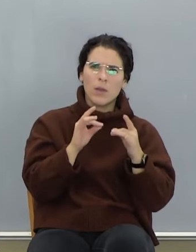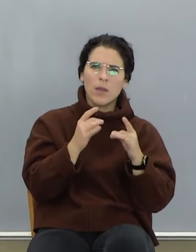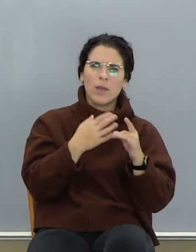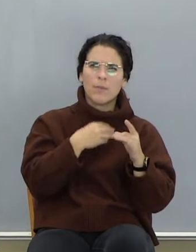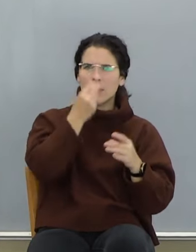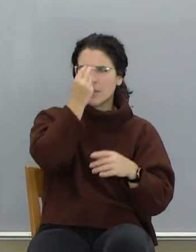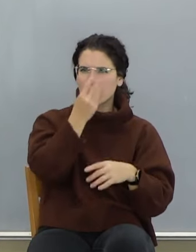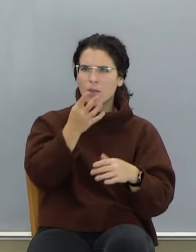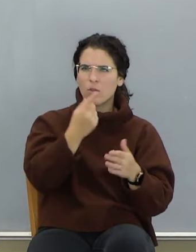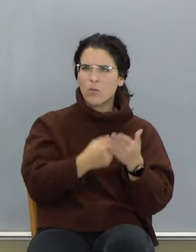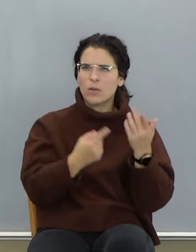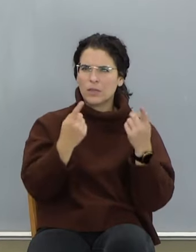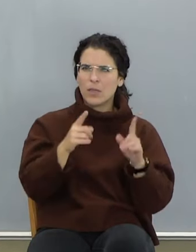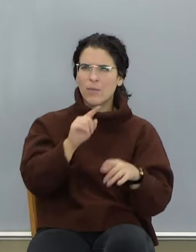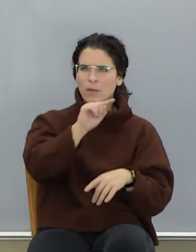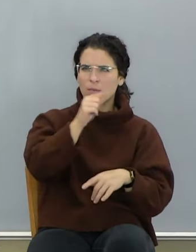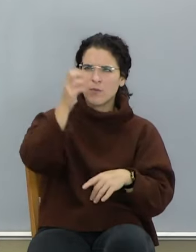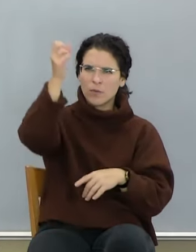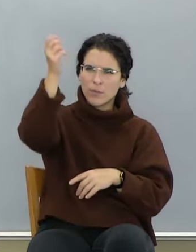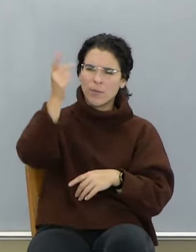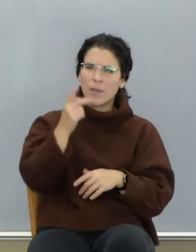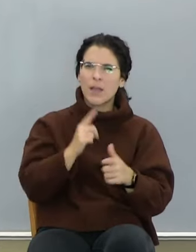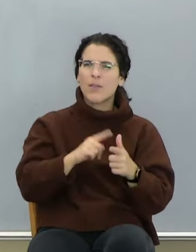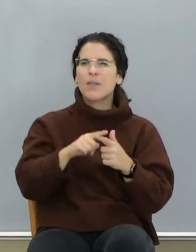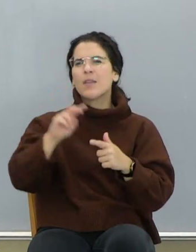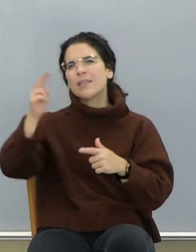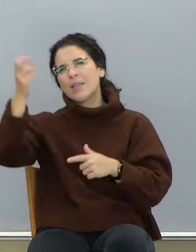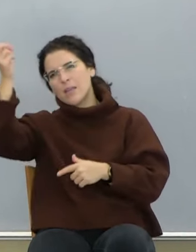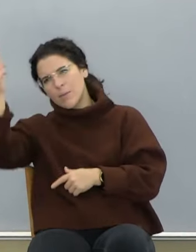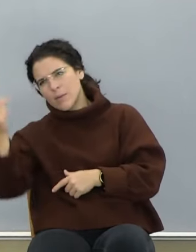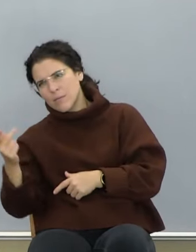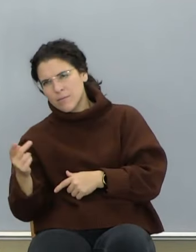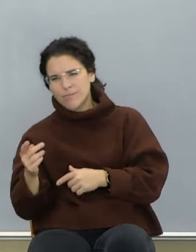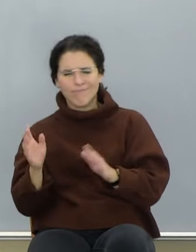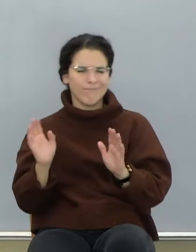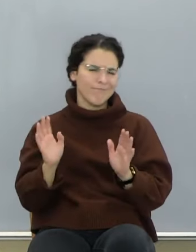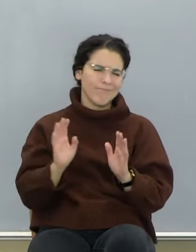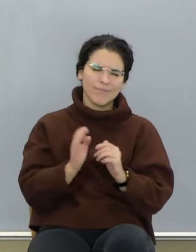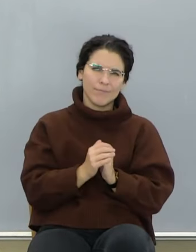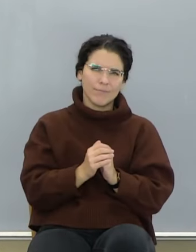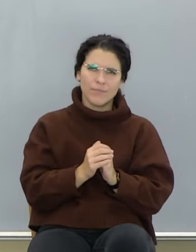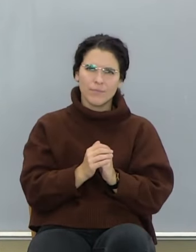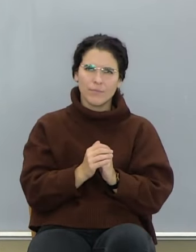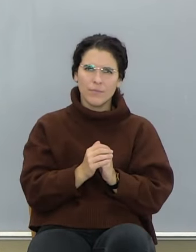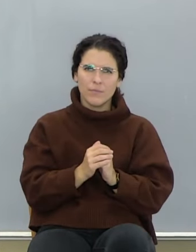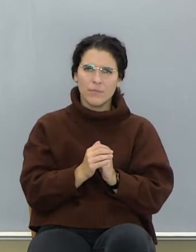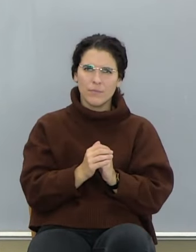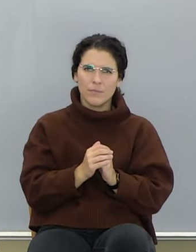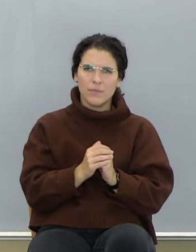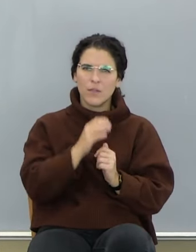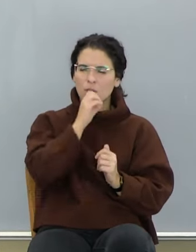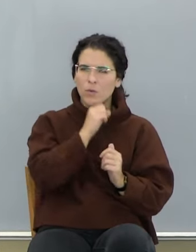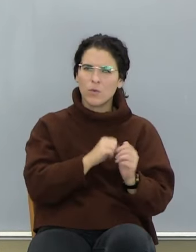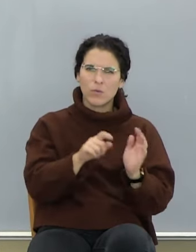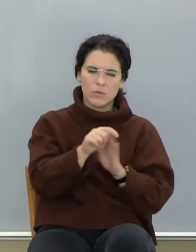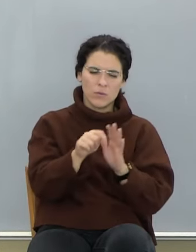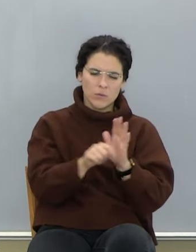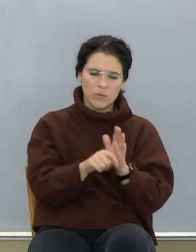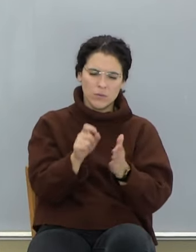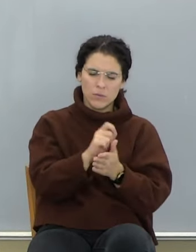tell you what's happening at the first coming, and then I'm going to tell you the second coming? No. The Old Testament